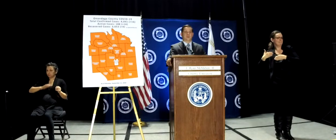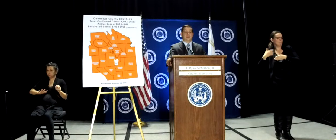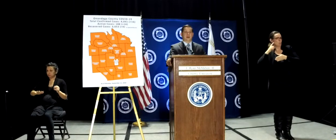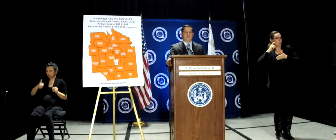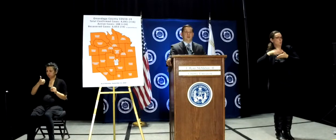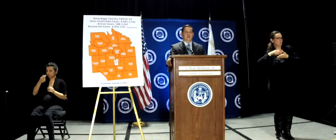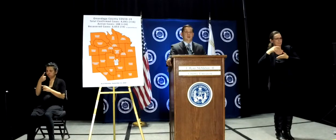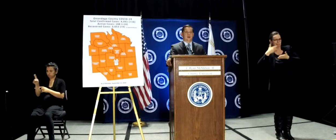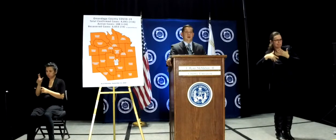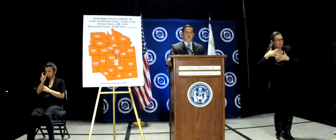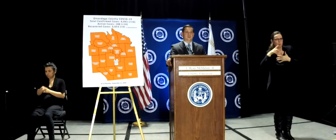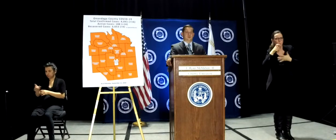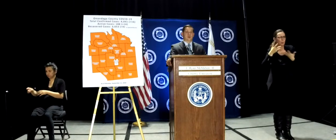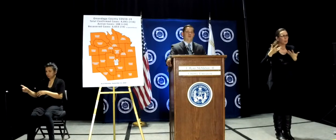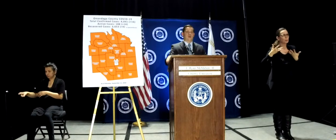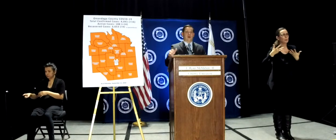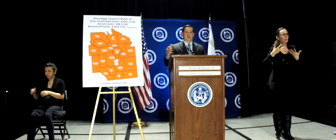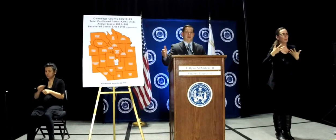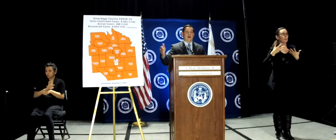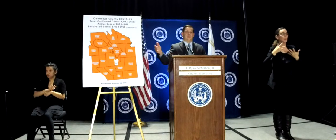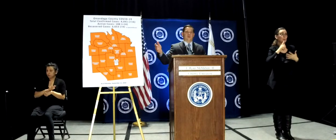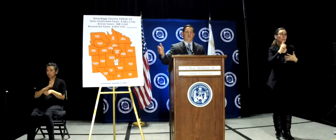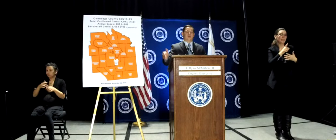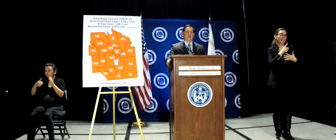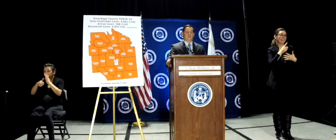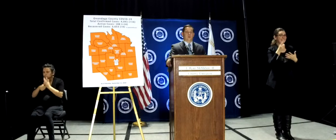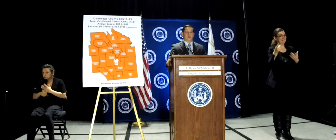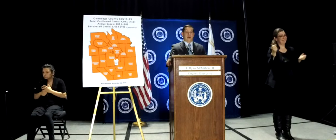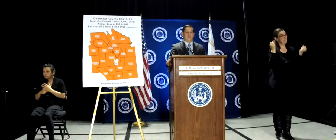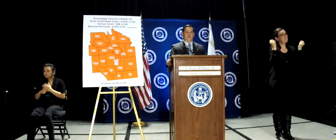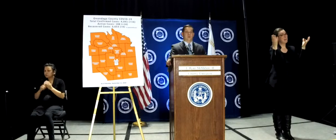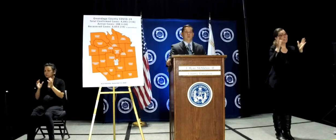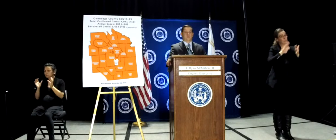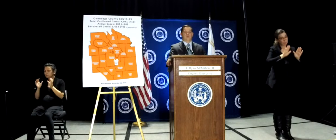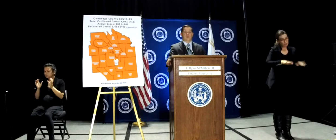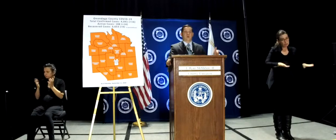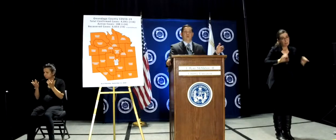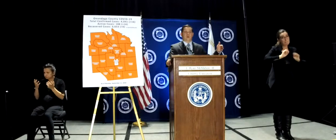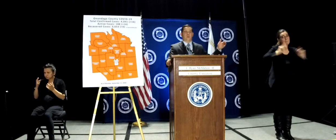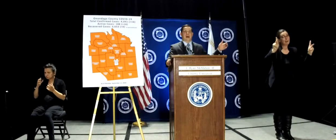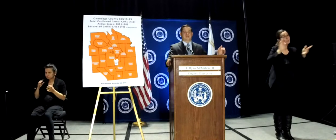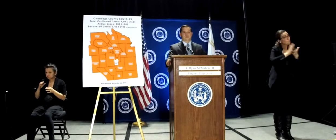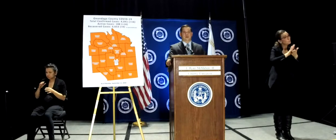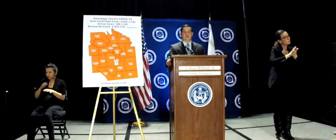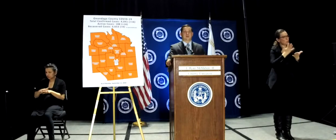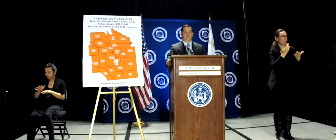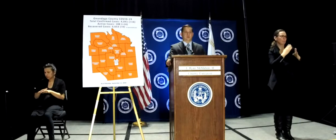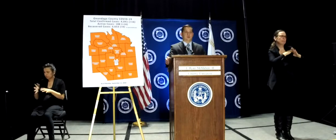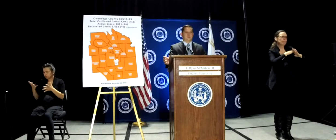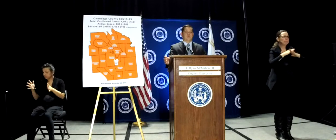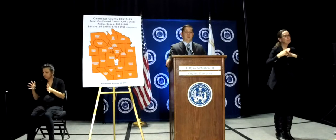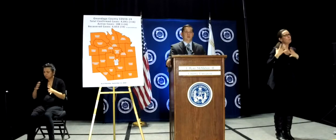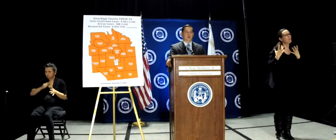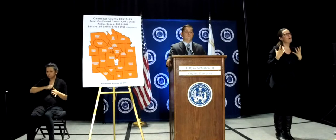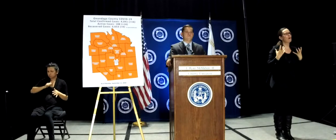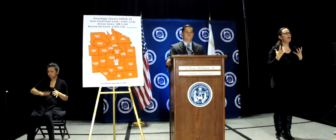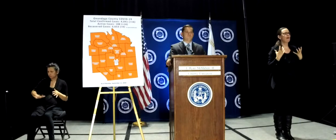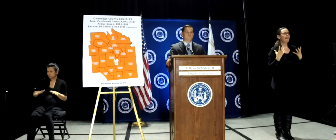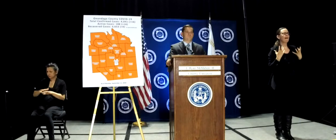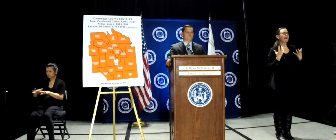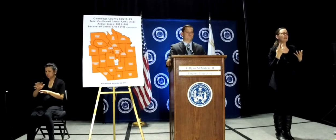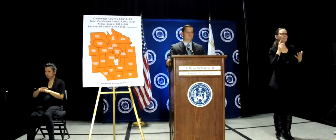kids coming together. Those all fall in line with what we have with our overall positive rates in the community, very, very low.